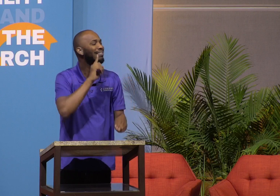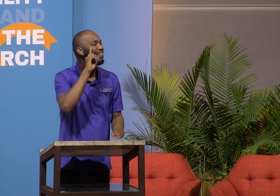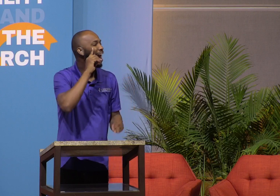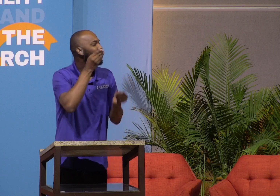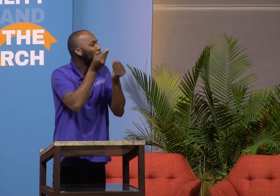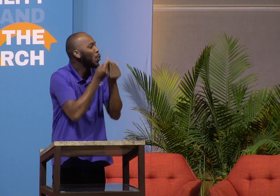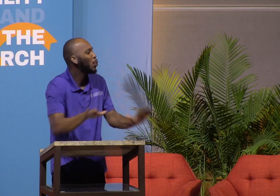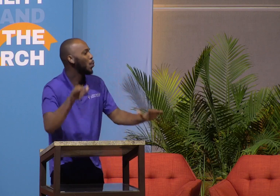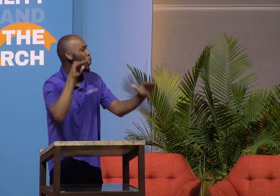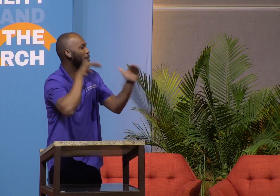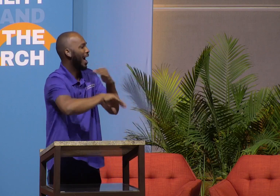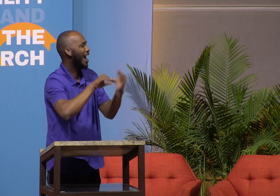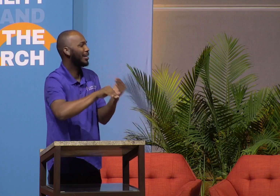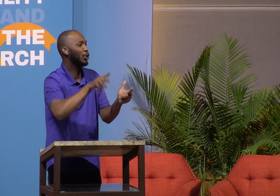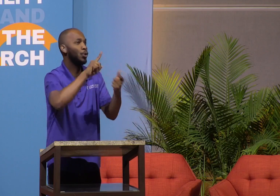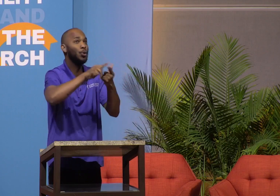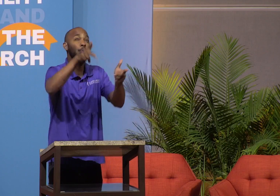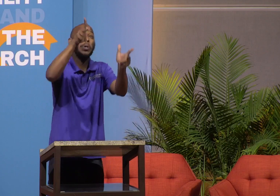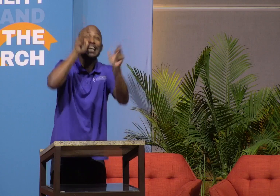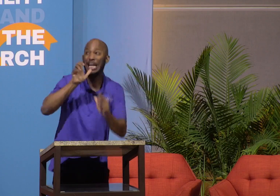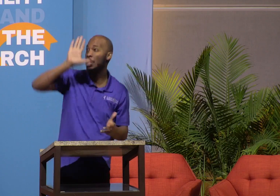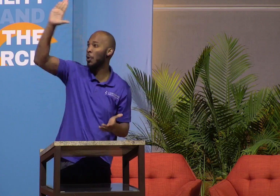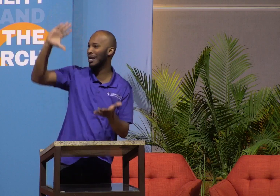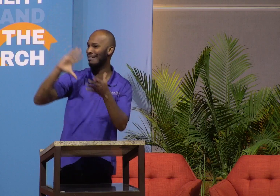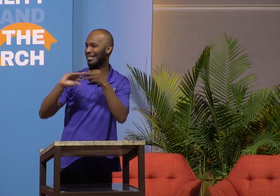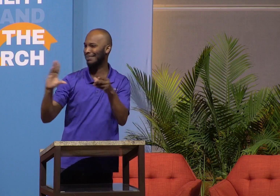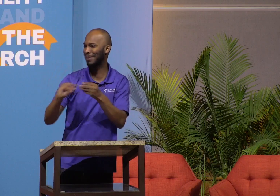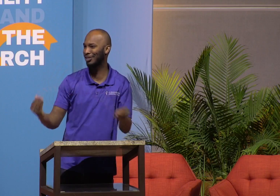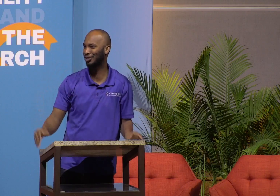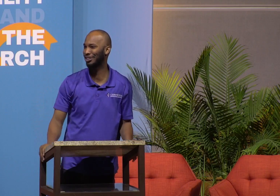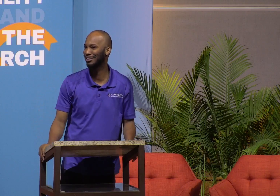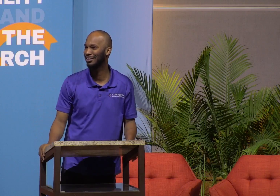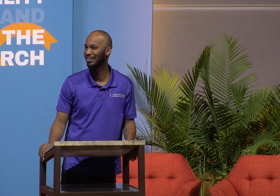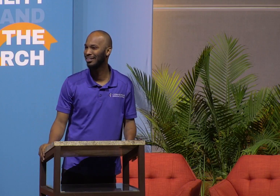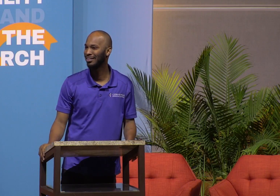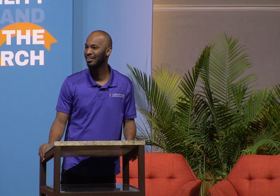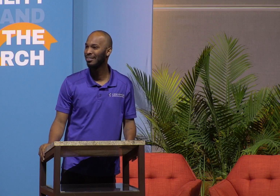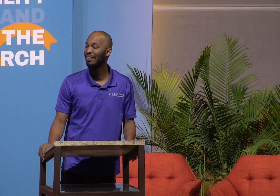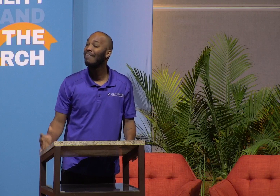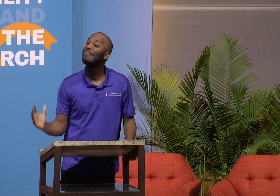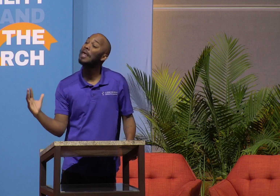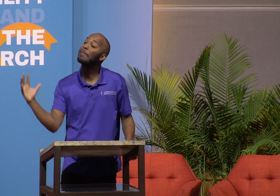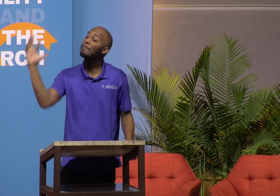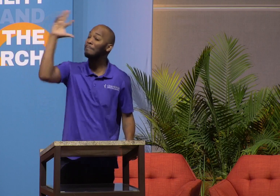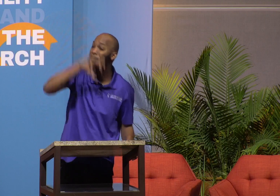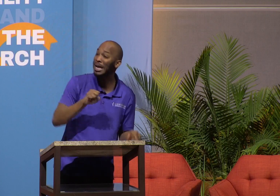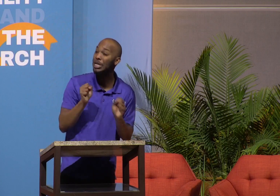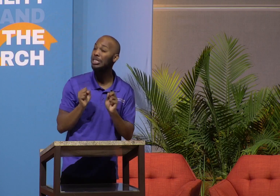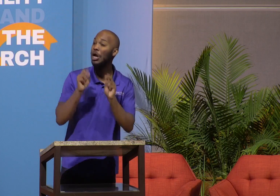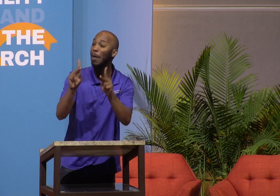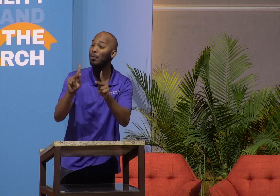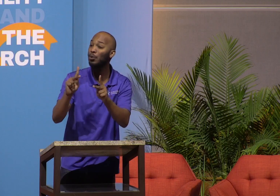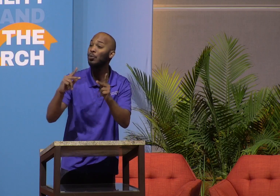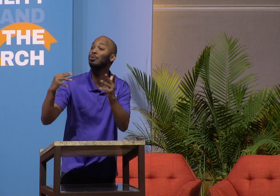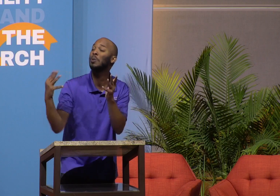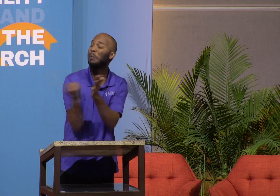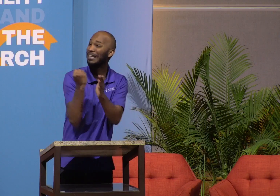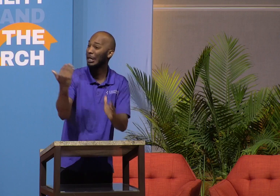captions, all of the deaf community loses the ability to hear